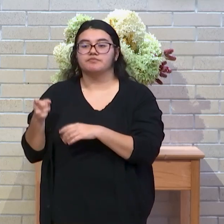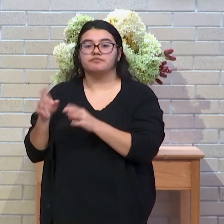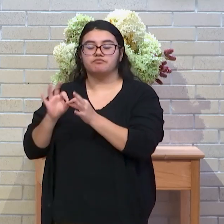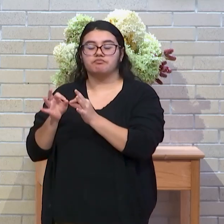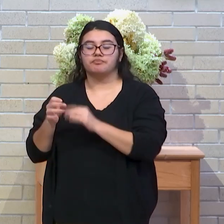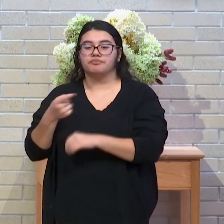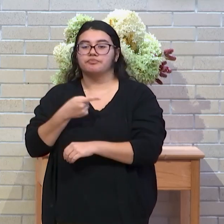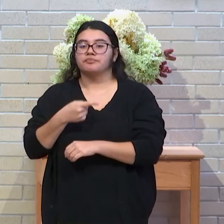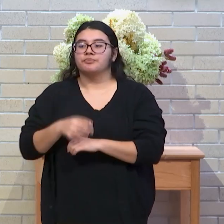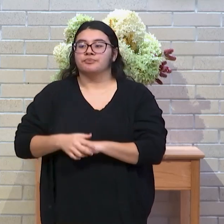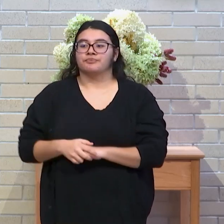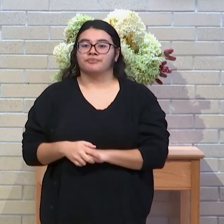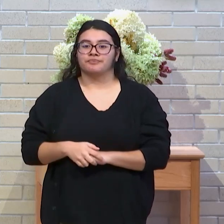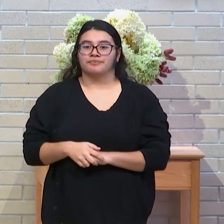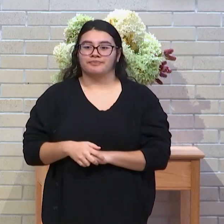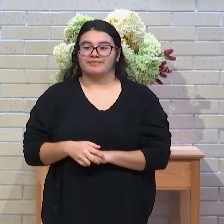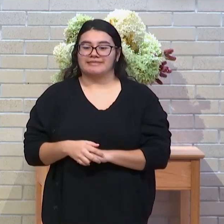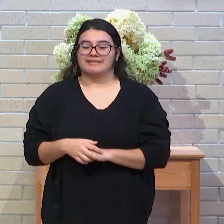me,